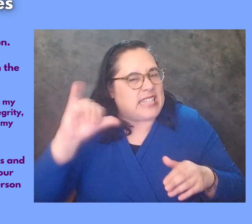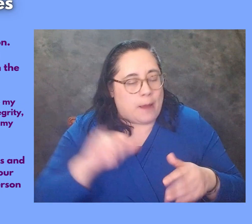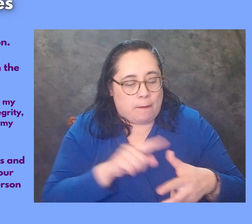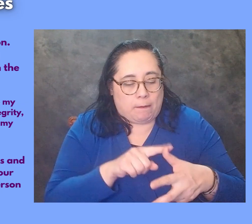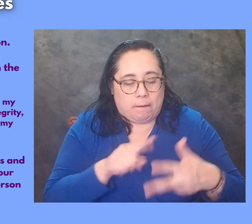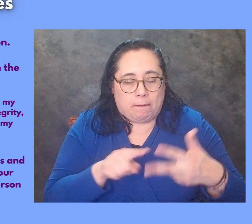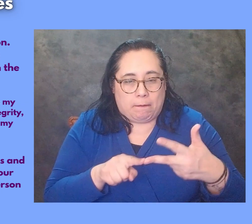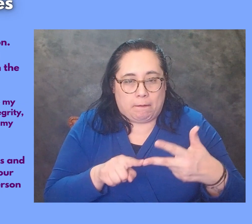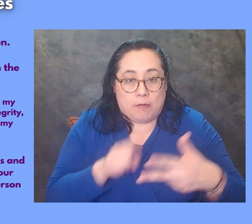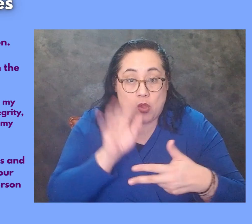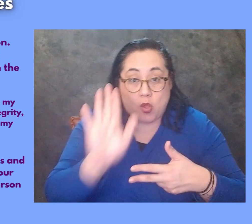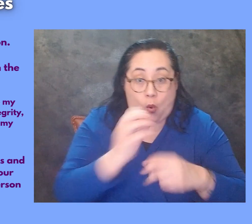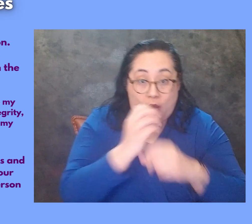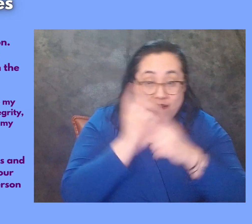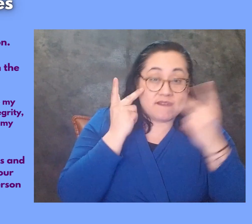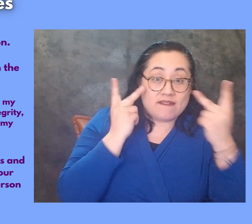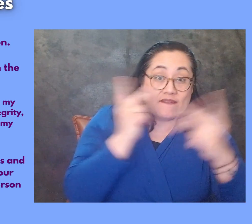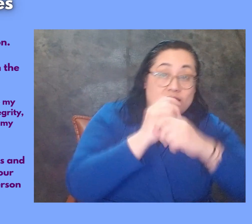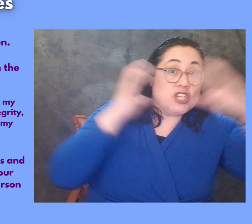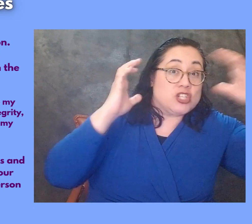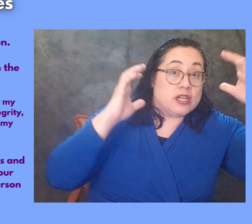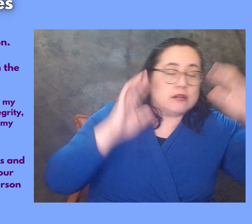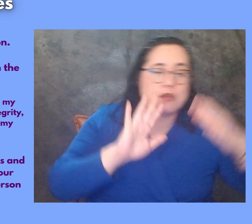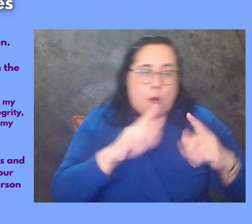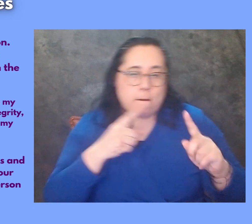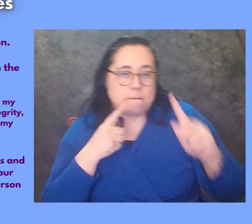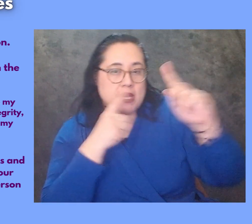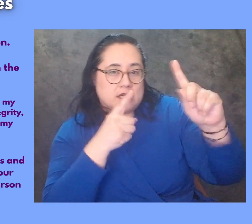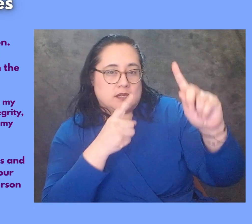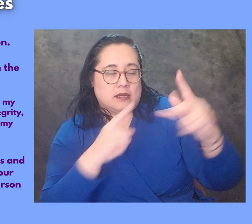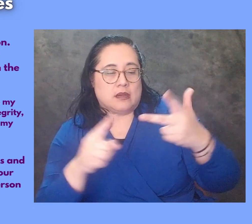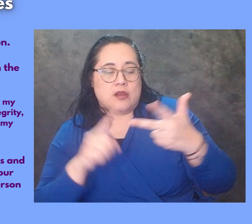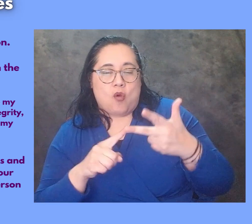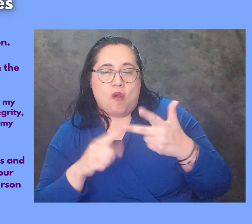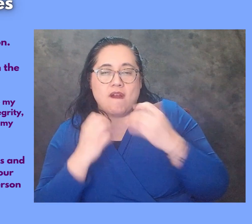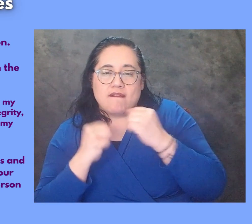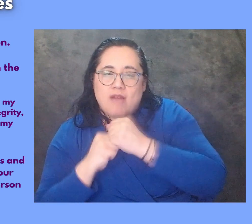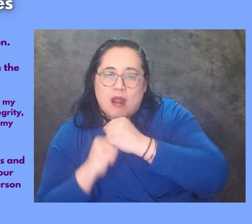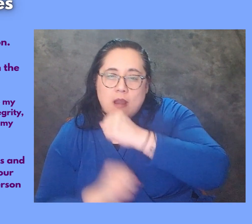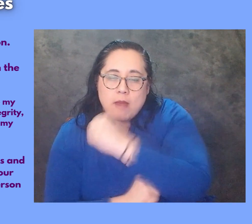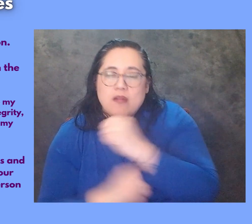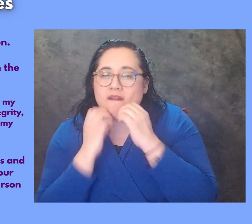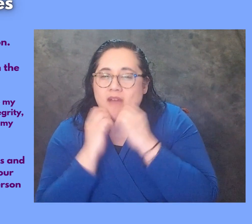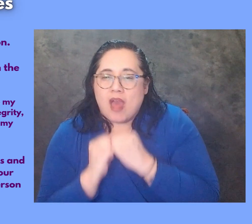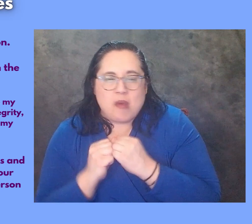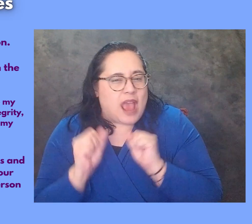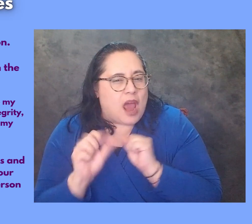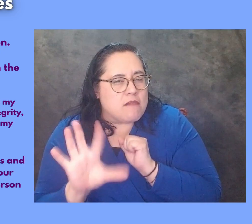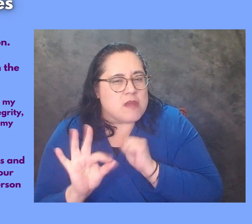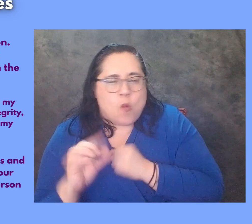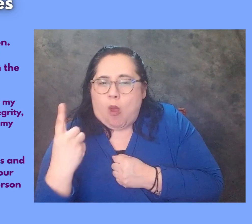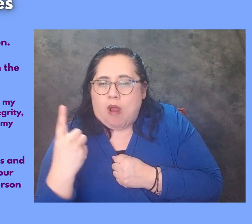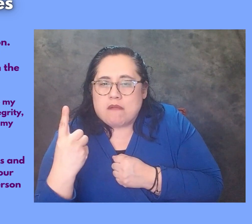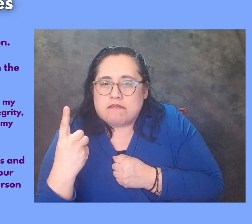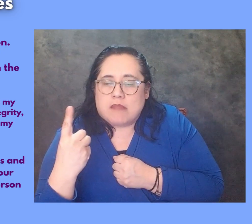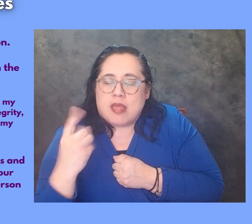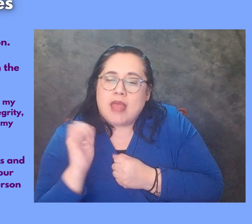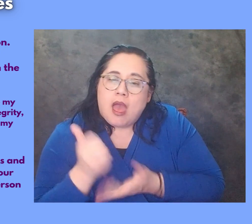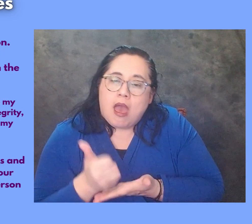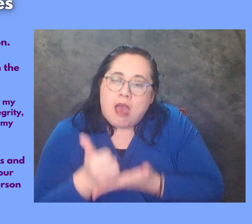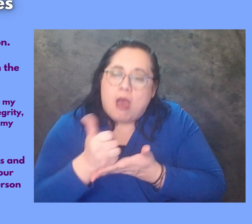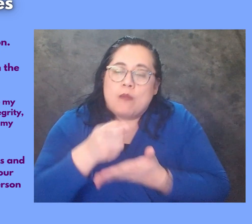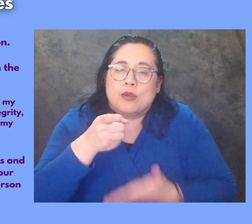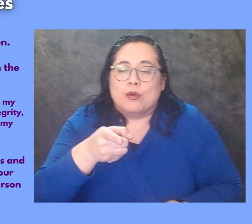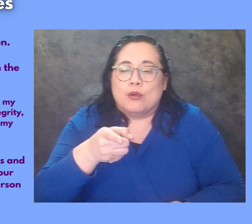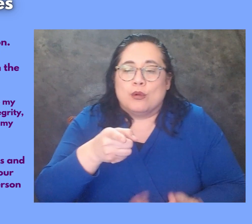you have to respond the same way with your vision, your mission, and your fundamental values. You can pick one